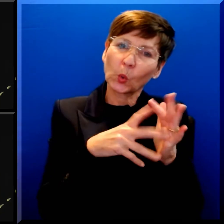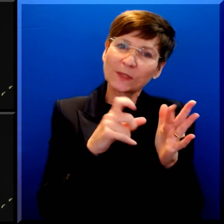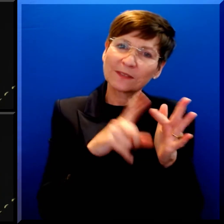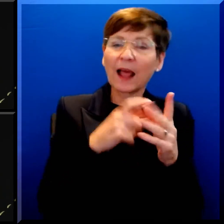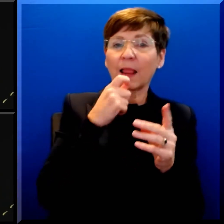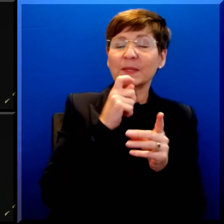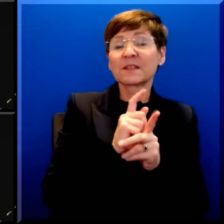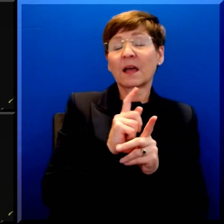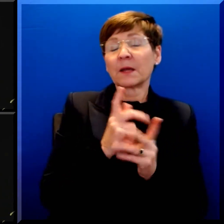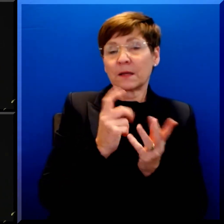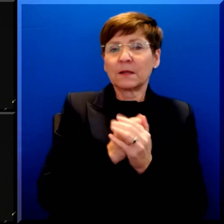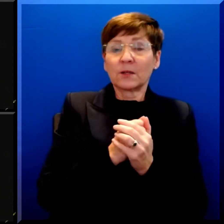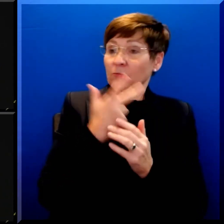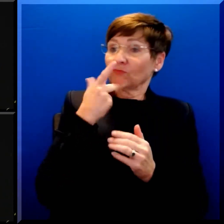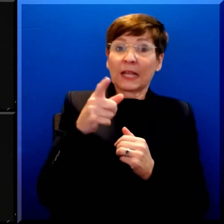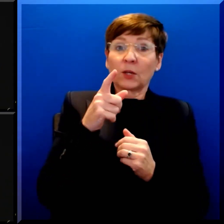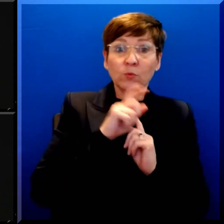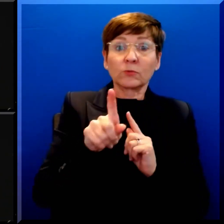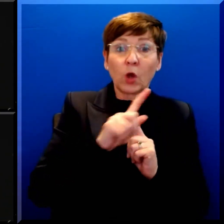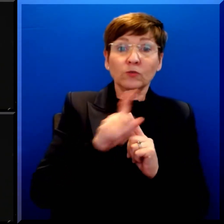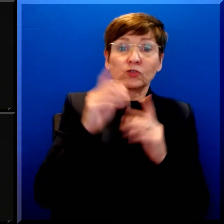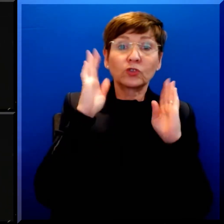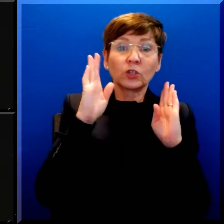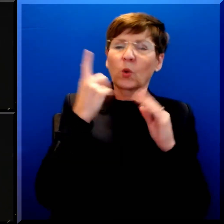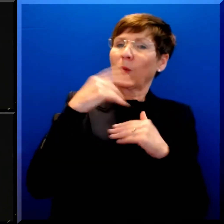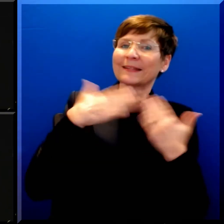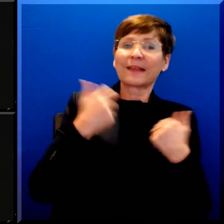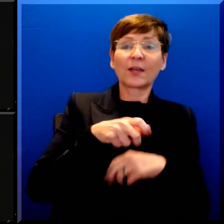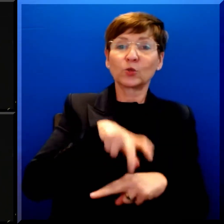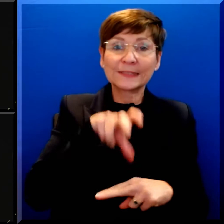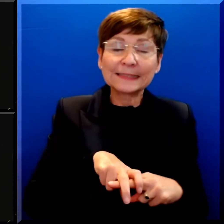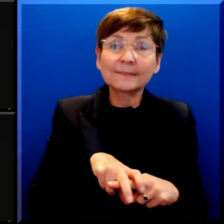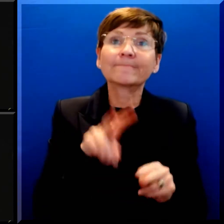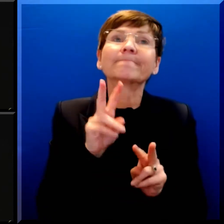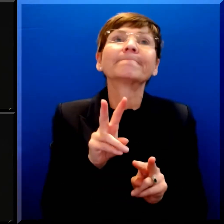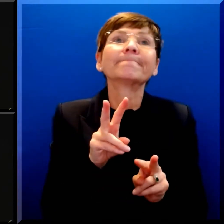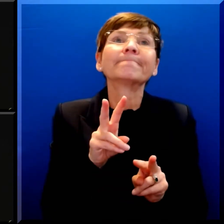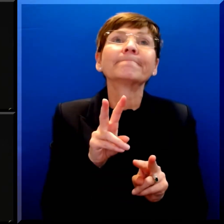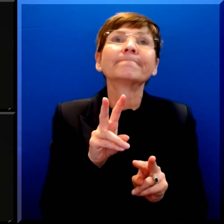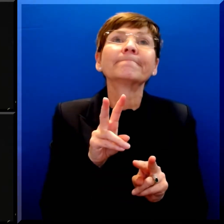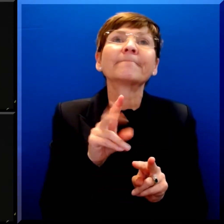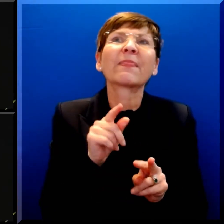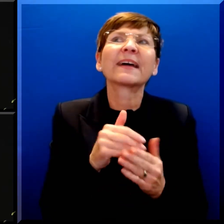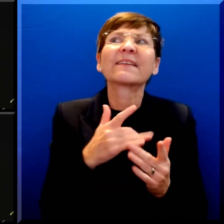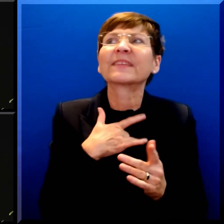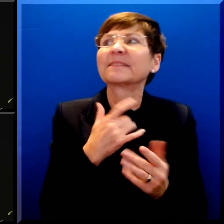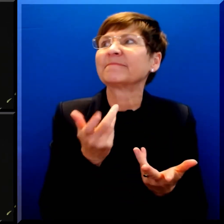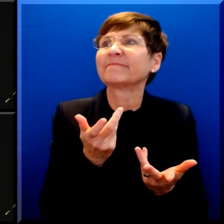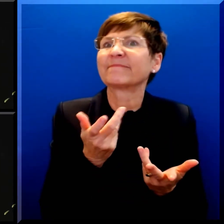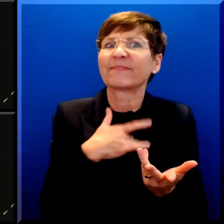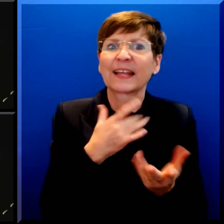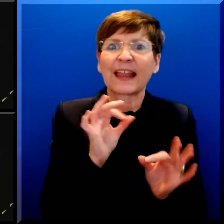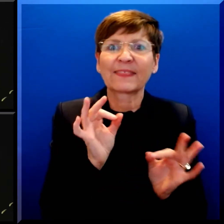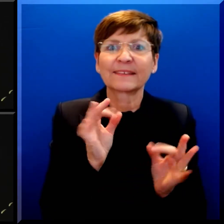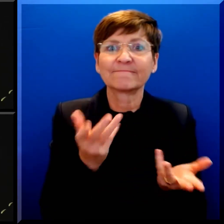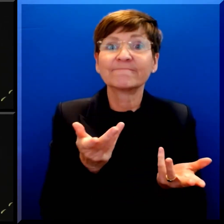the music was kind of dry and you left with a bad taste in your mouth. You actually felt spiritually cold or distant. And the reality sets in is that we